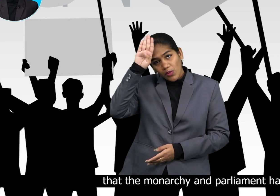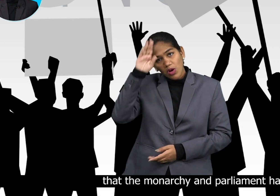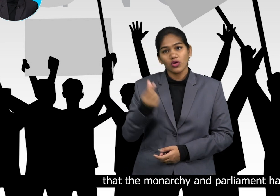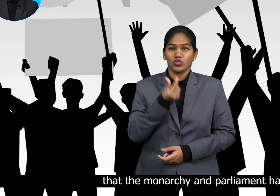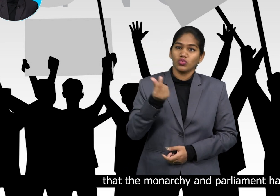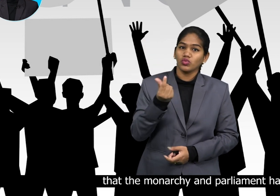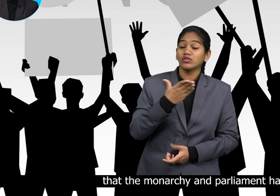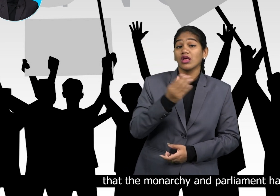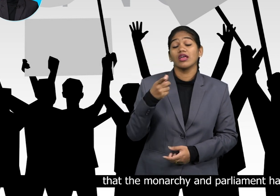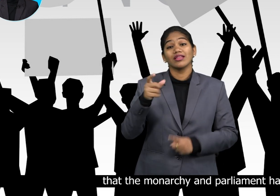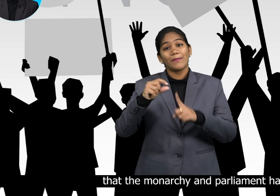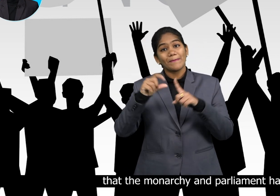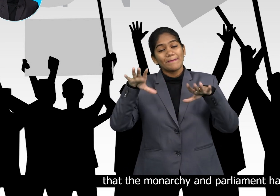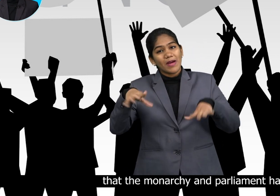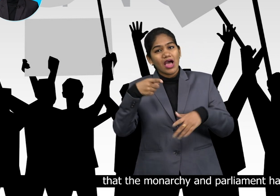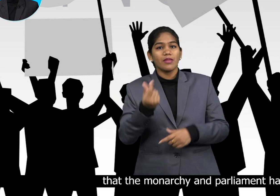parliament had.